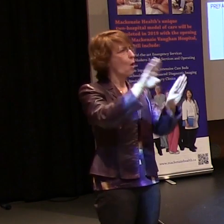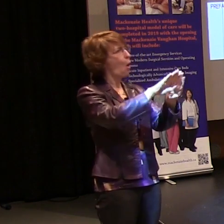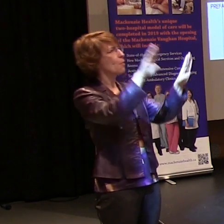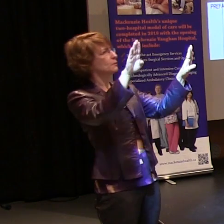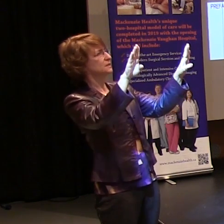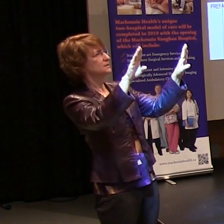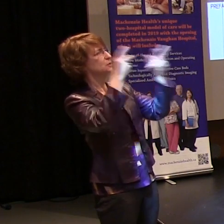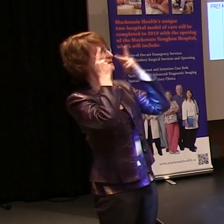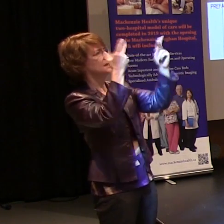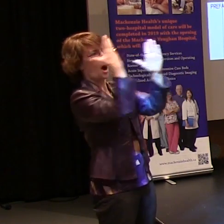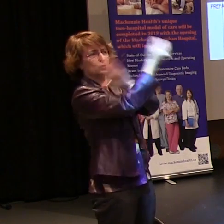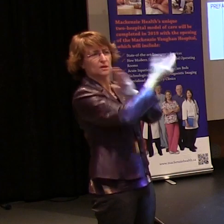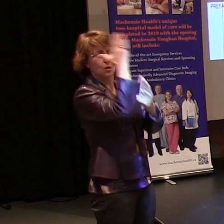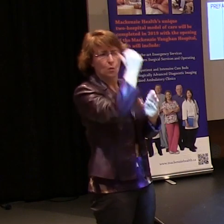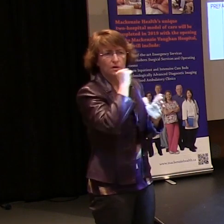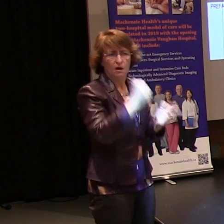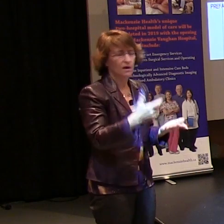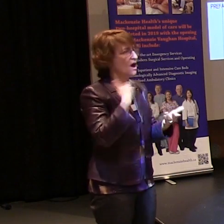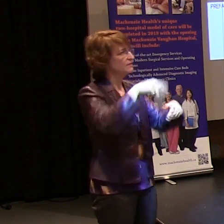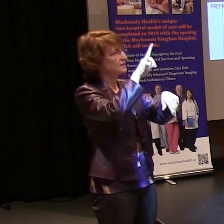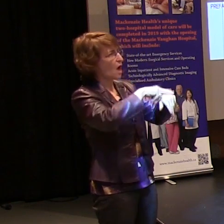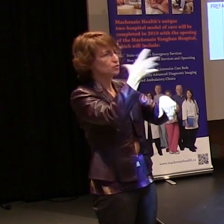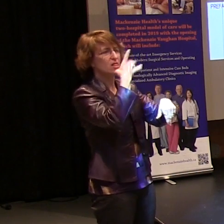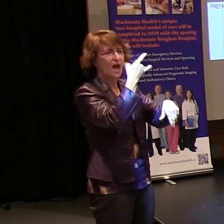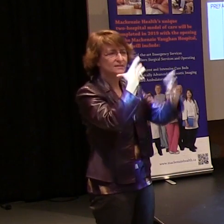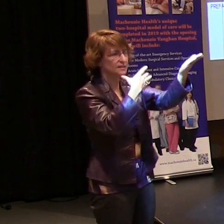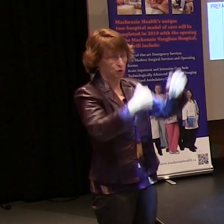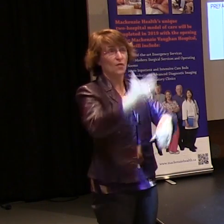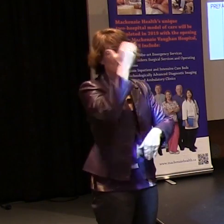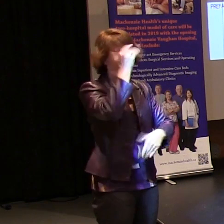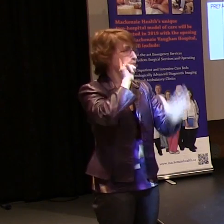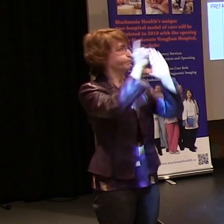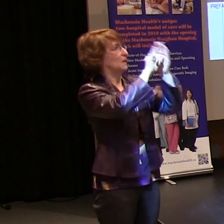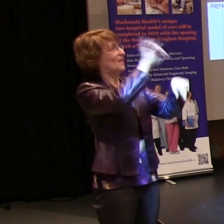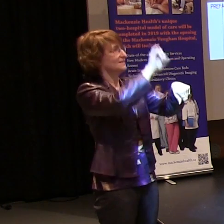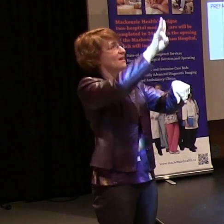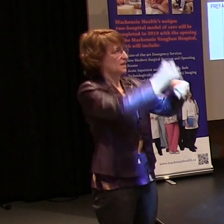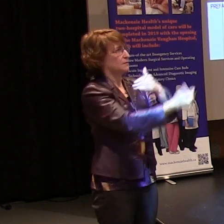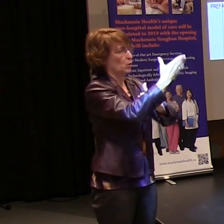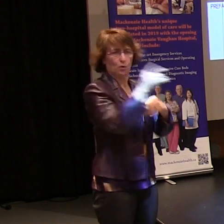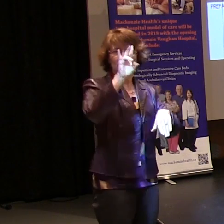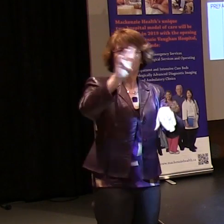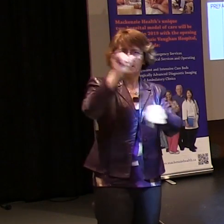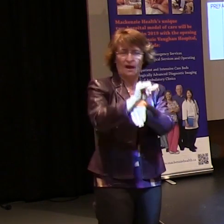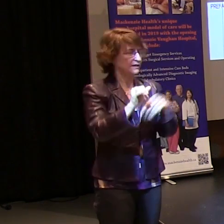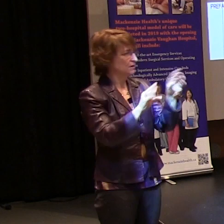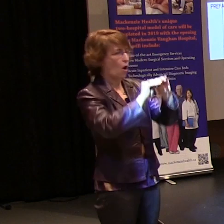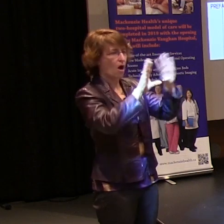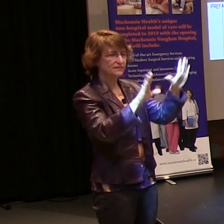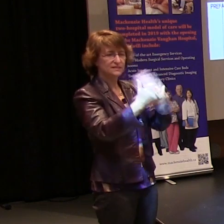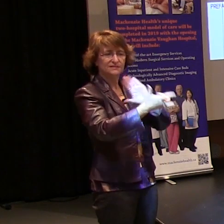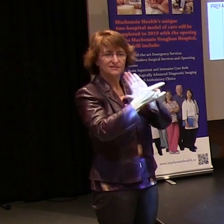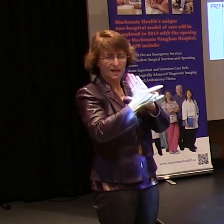the outside, to see the garden, to have nature light, so they know it's 7 o'clock in the morning or 7 o'clock in the night. Obviously, all kinds